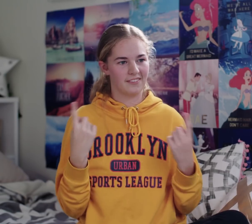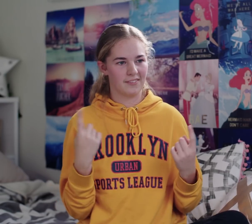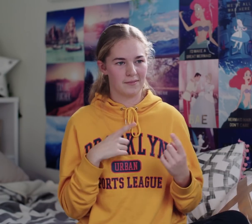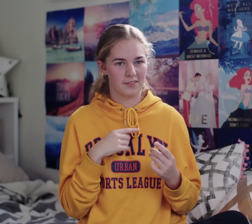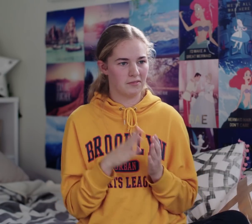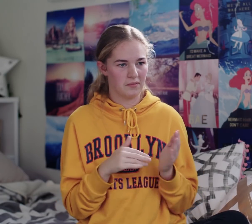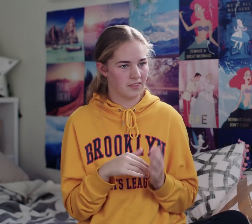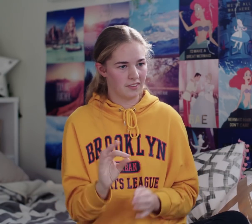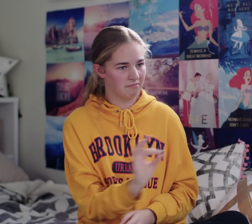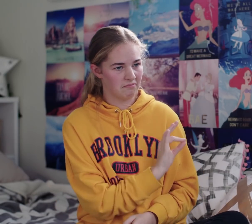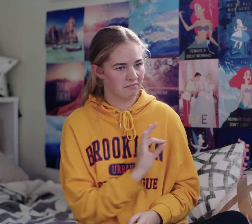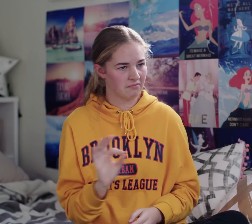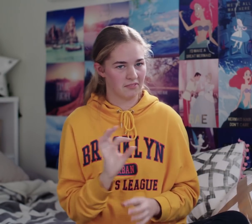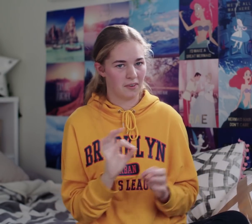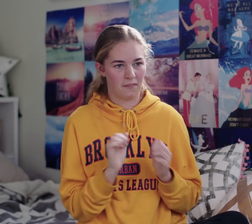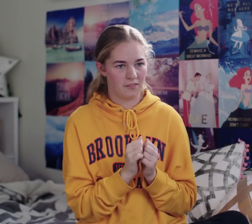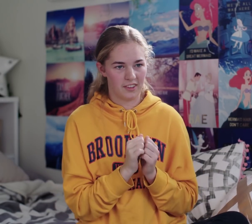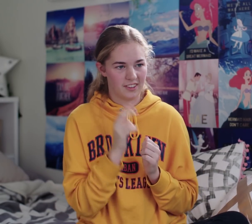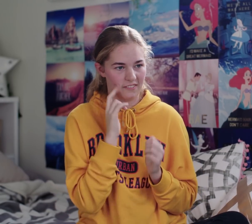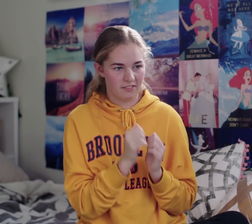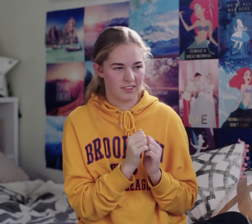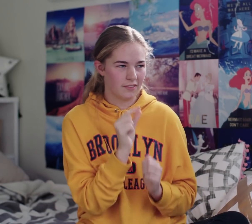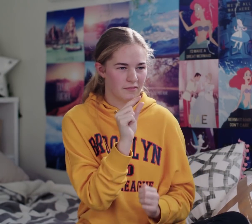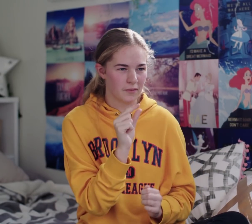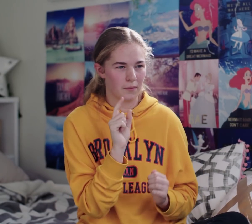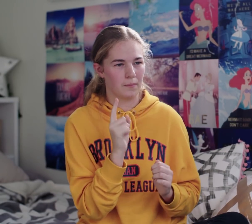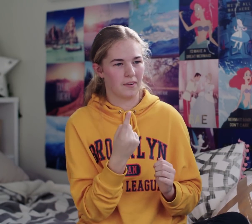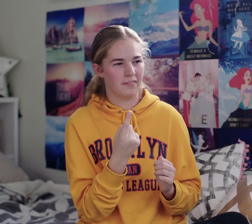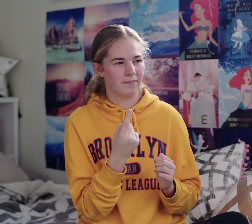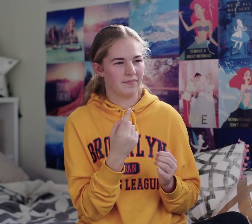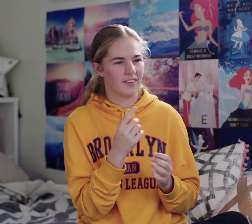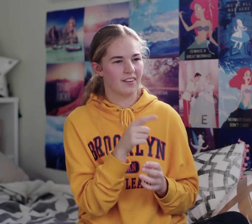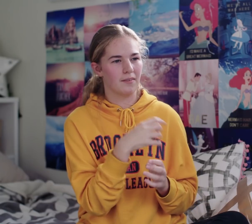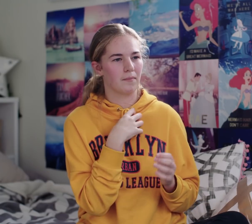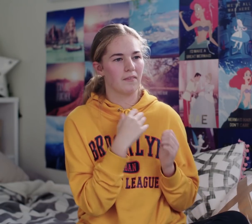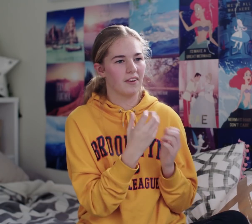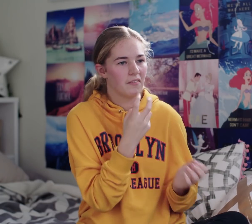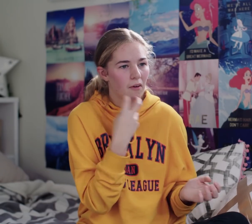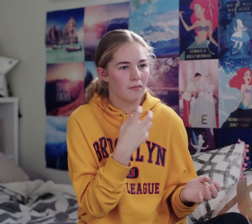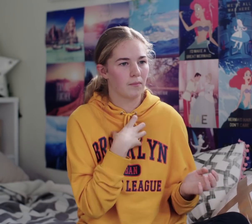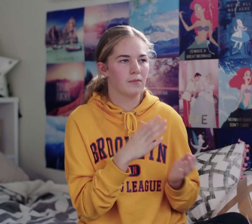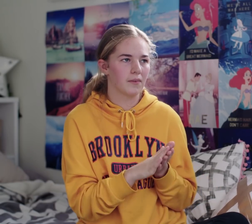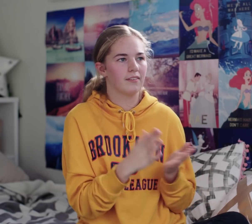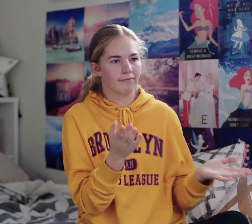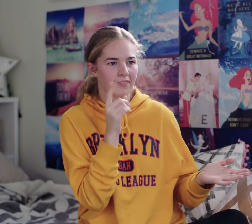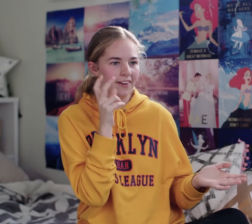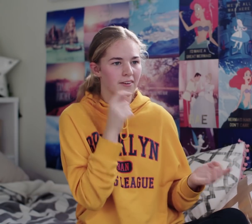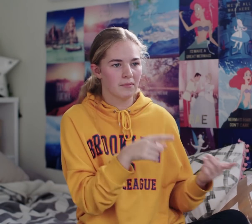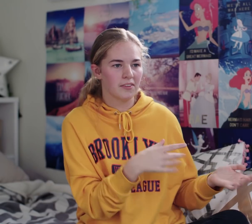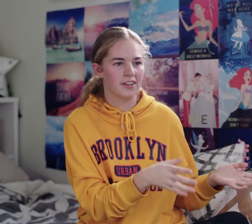I mean, I honestly thought I was the only young deaf person in New Zealand who liked to listen to music. I mean, I only know kids who can